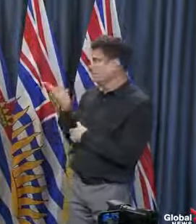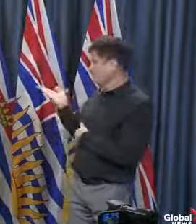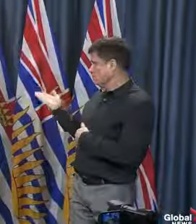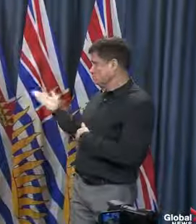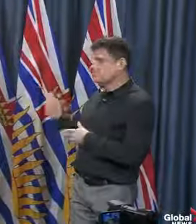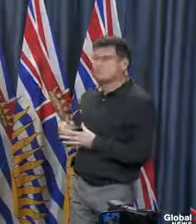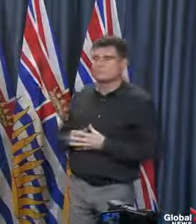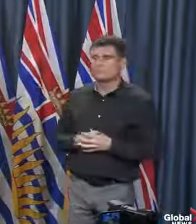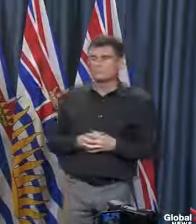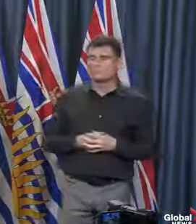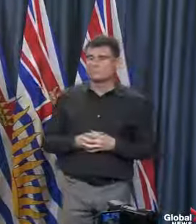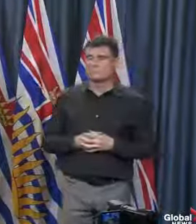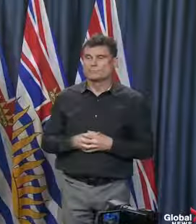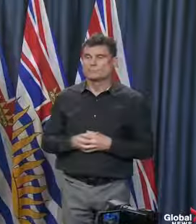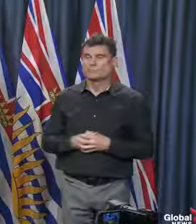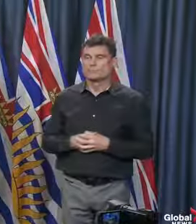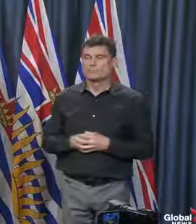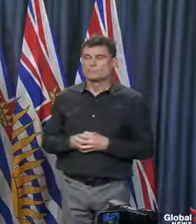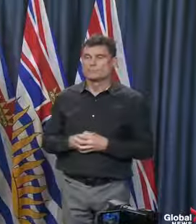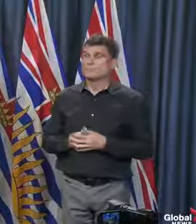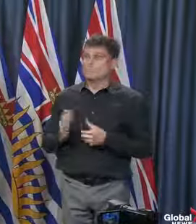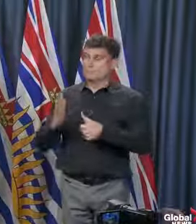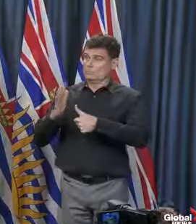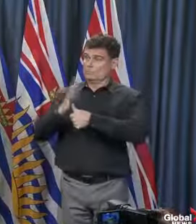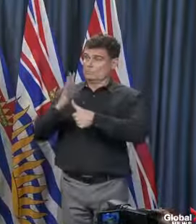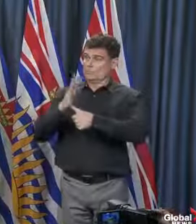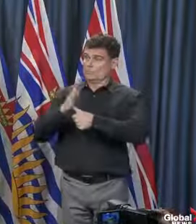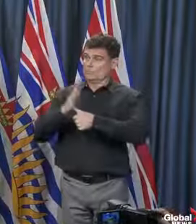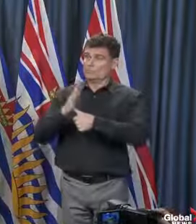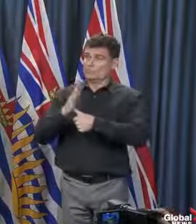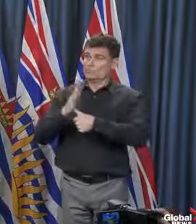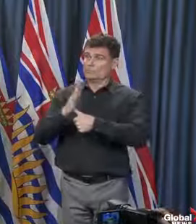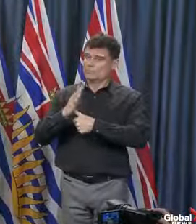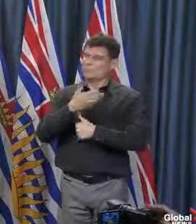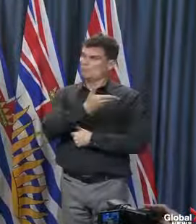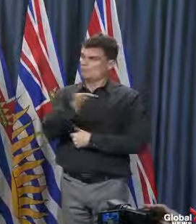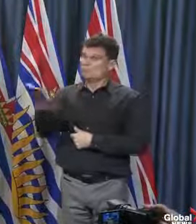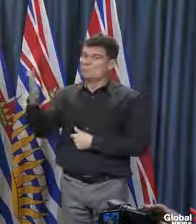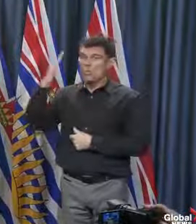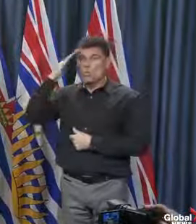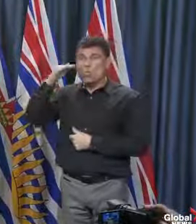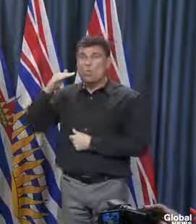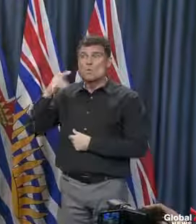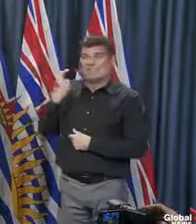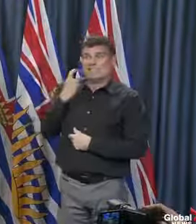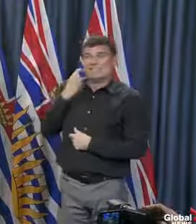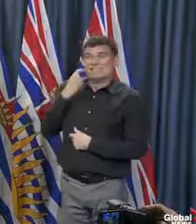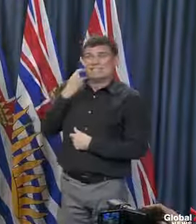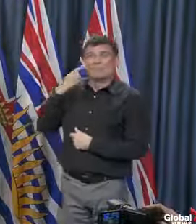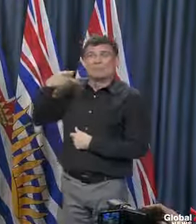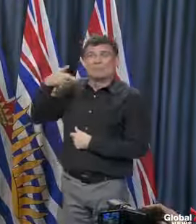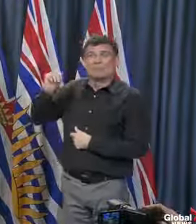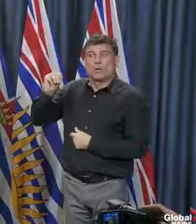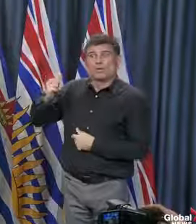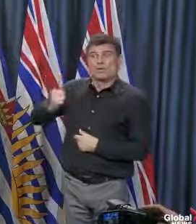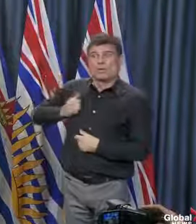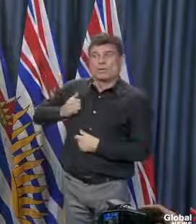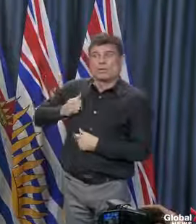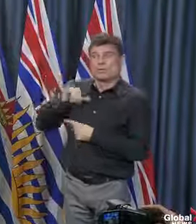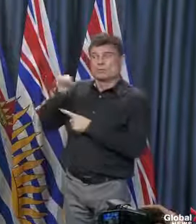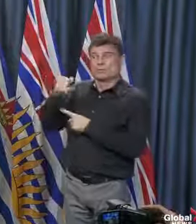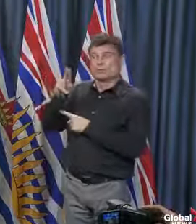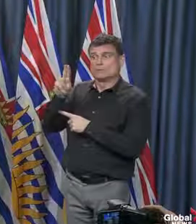First of all, as all of you know, the Prime Minister has just spoken to the country about